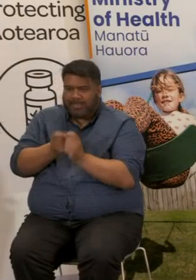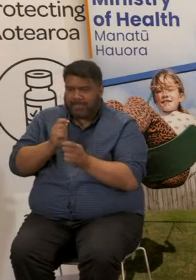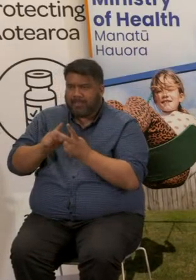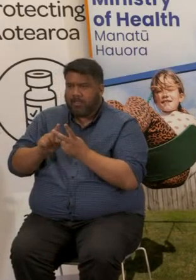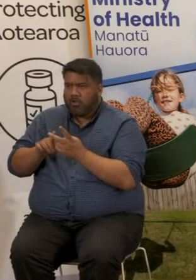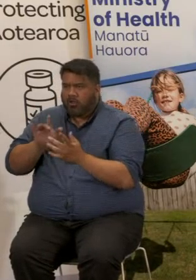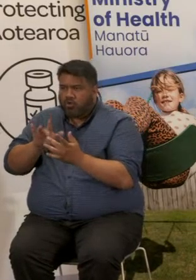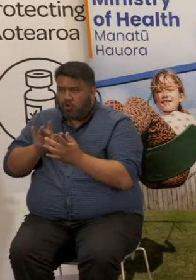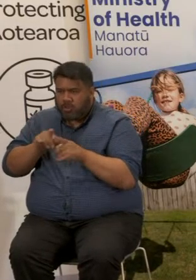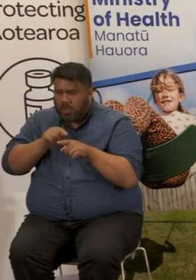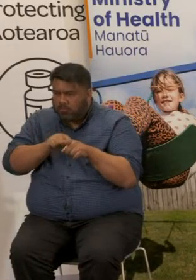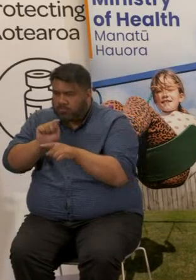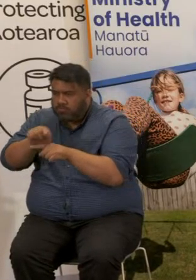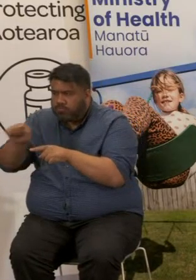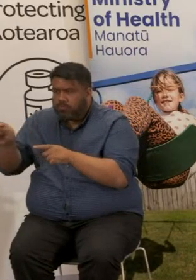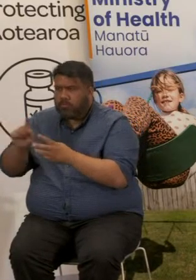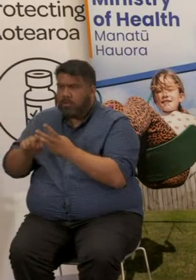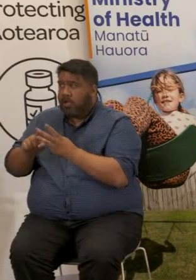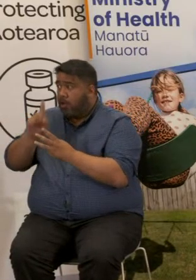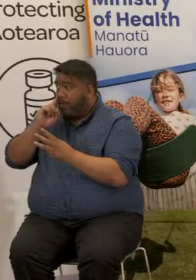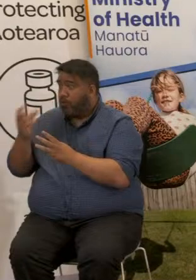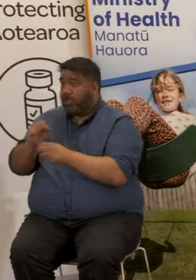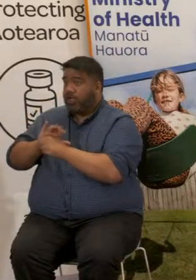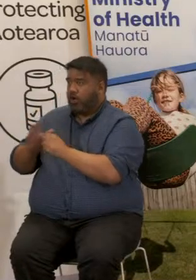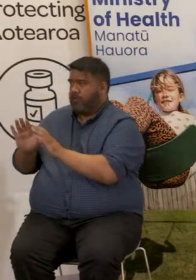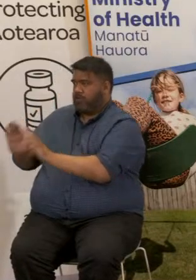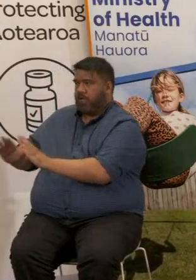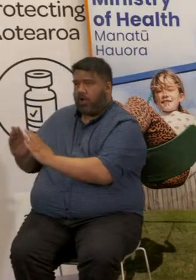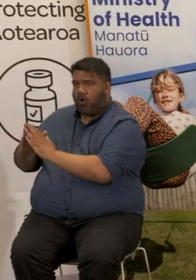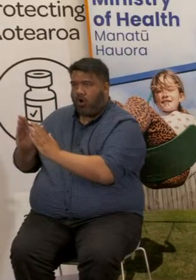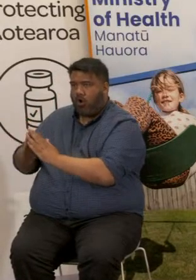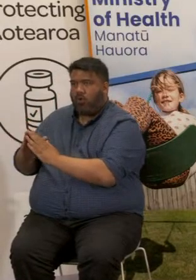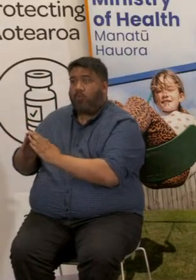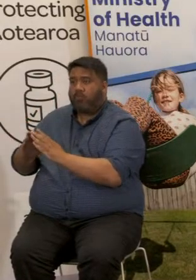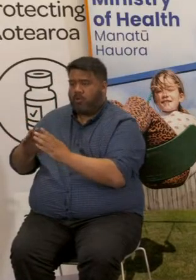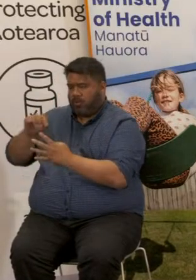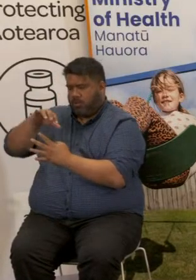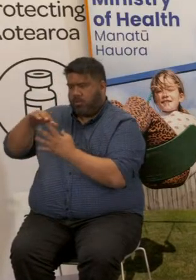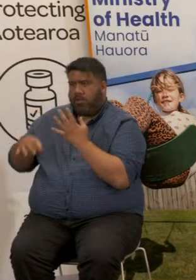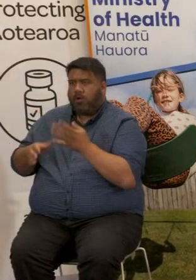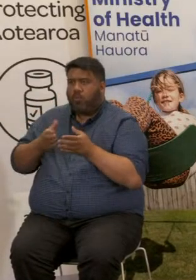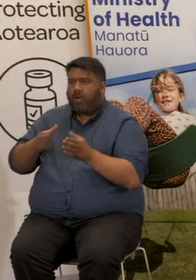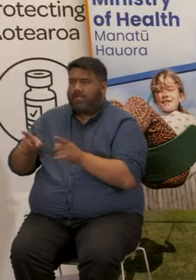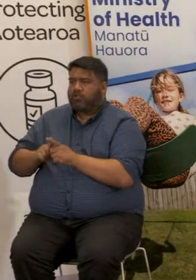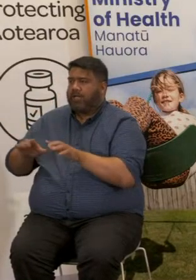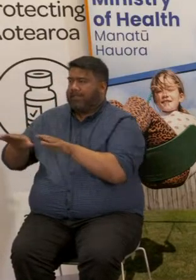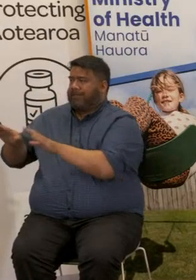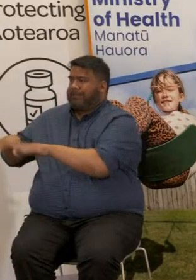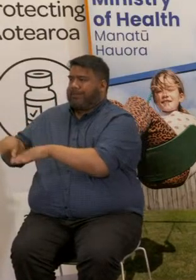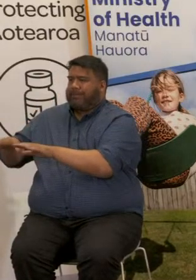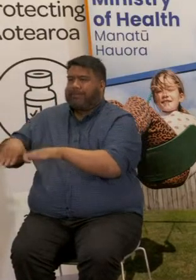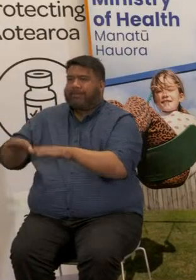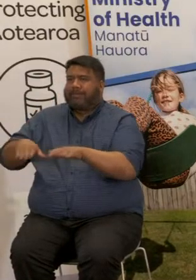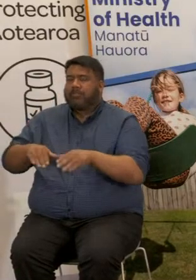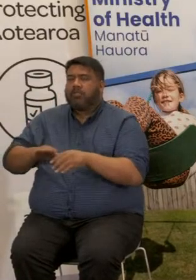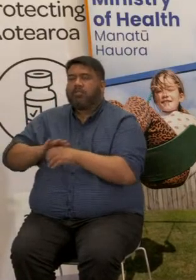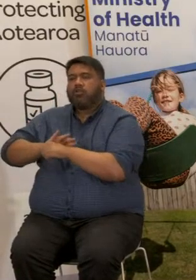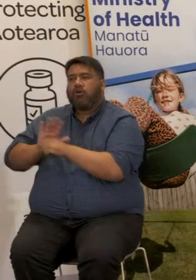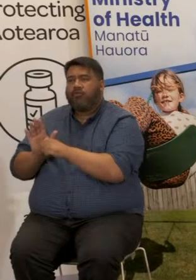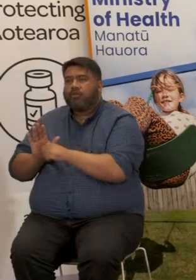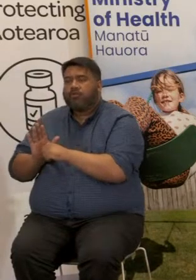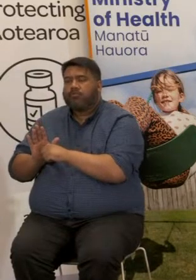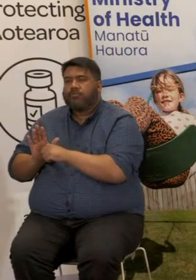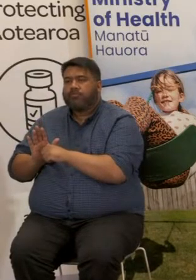isolation, because that's just as important in terms of our ongoing efforts to reduce the number of Māori who do get infected, and